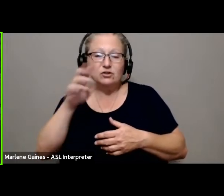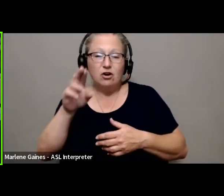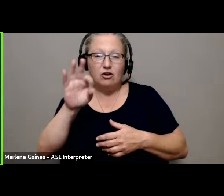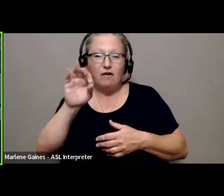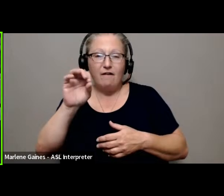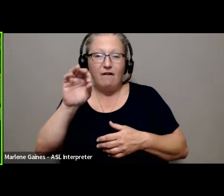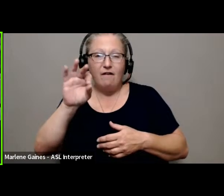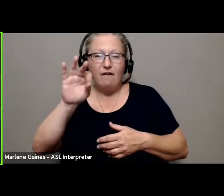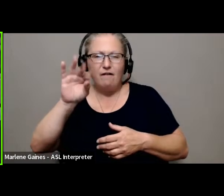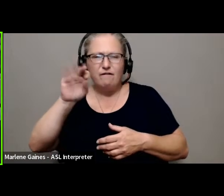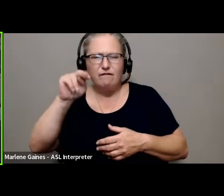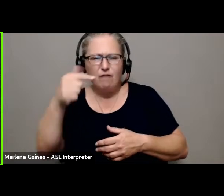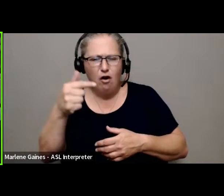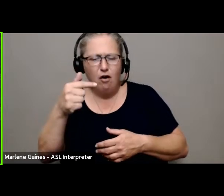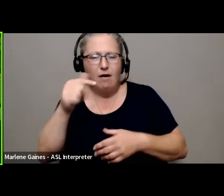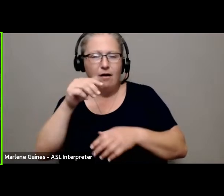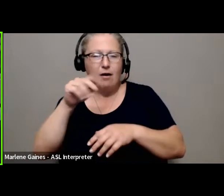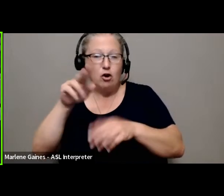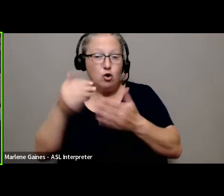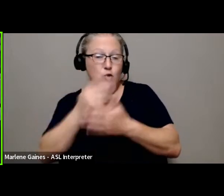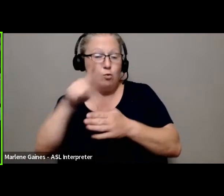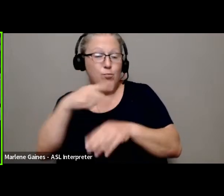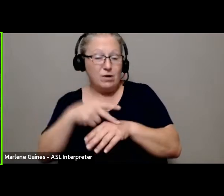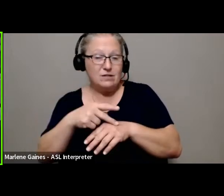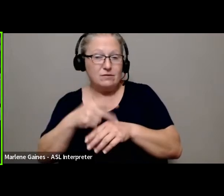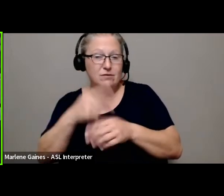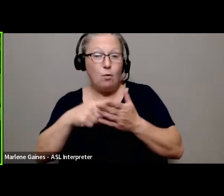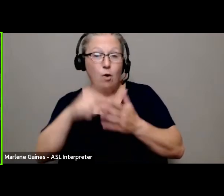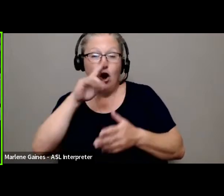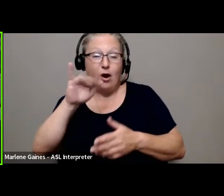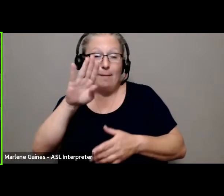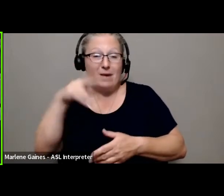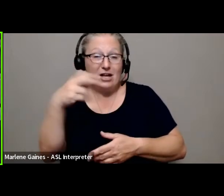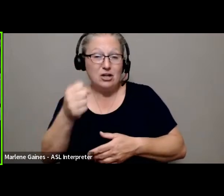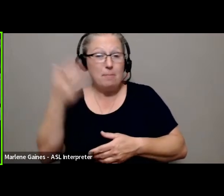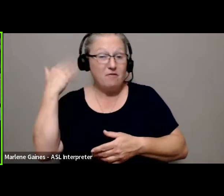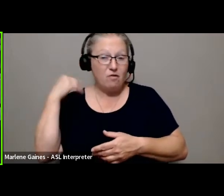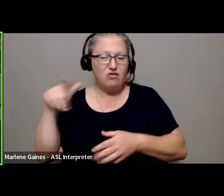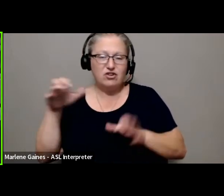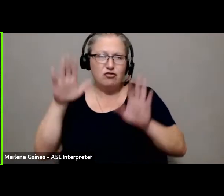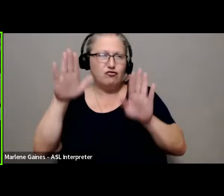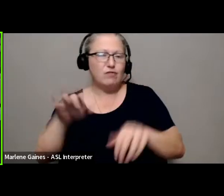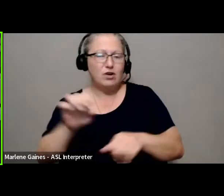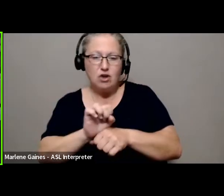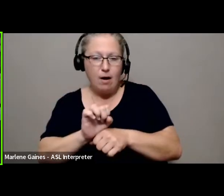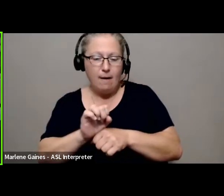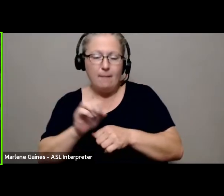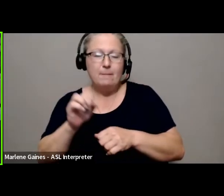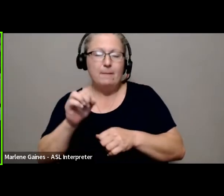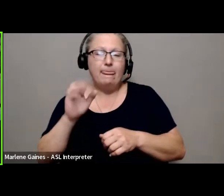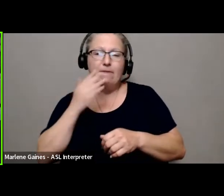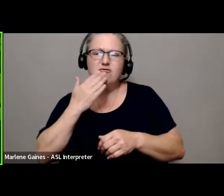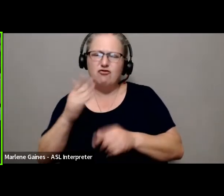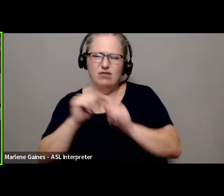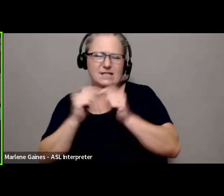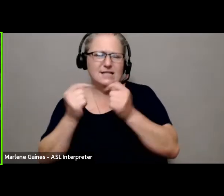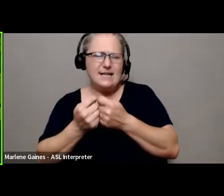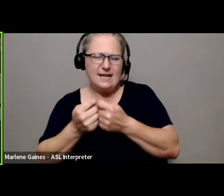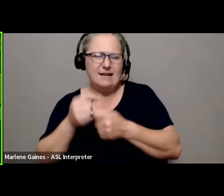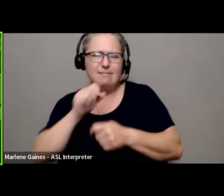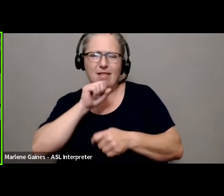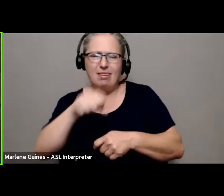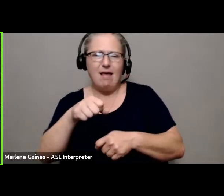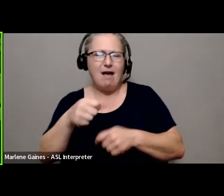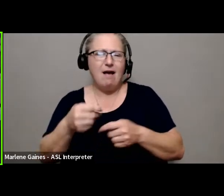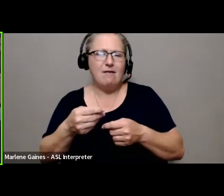Fong being the new principal. What it looks like, I'd been at BHS's before. I think she did a great job. We were a good team. Loved handing